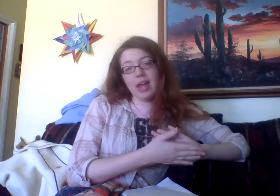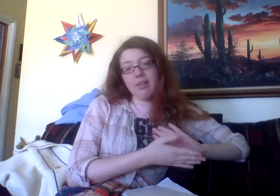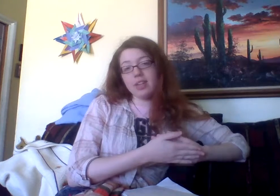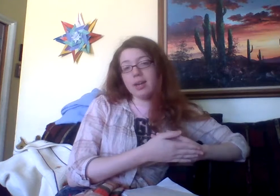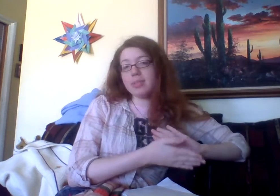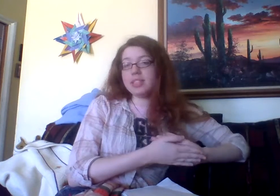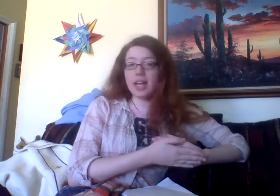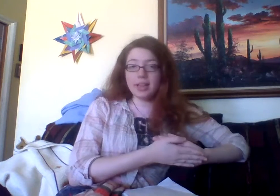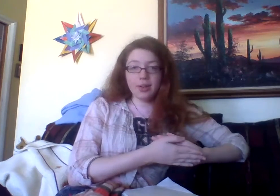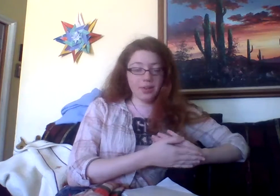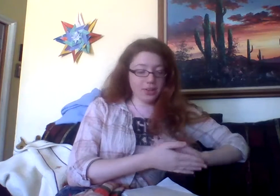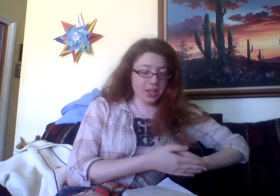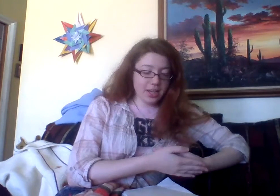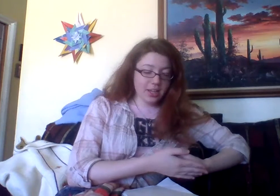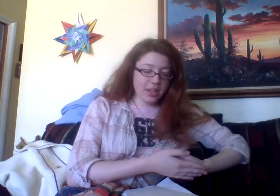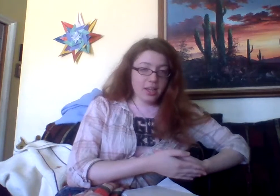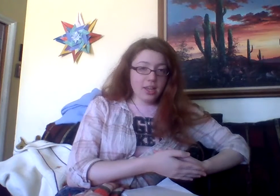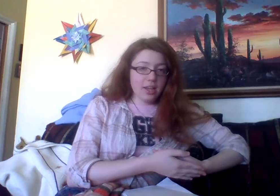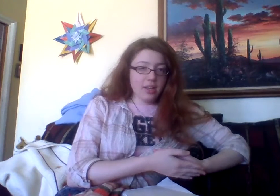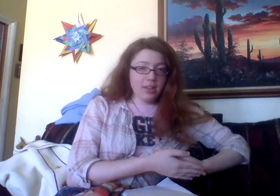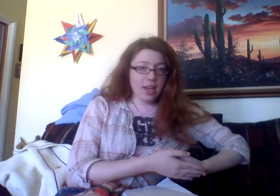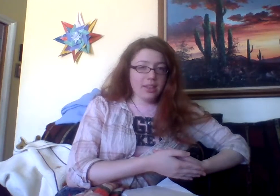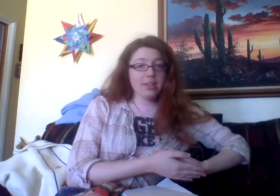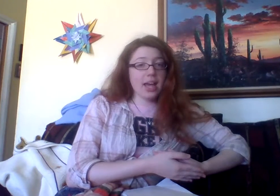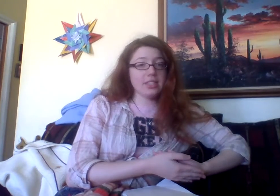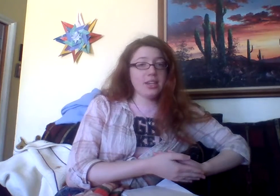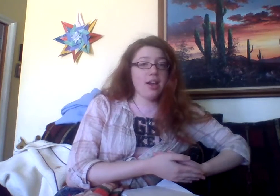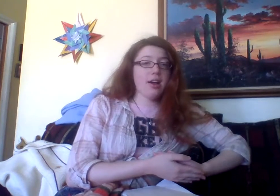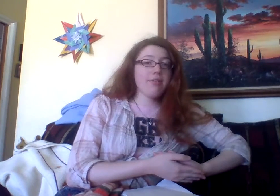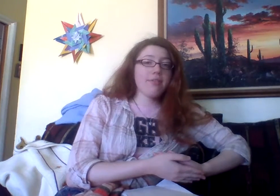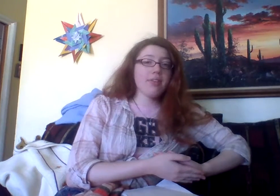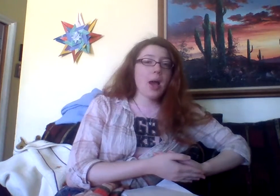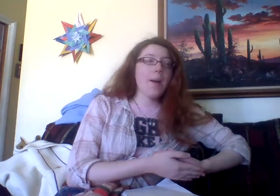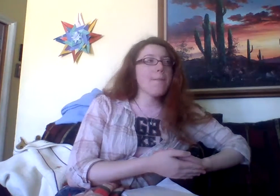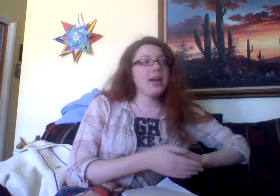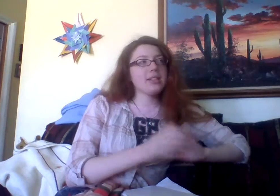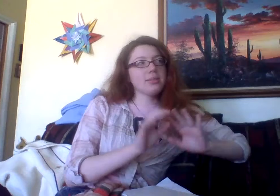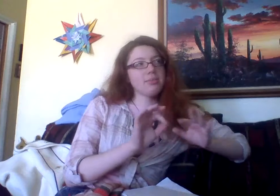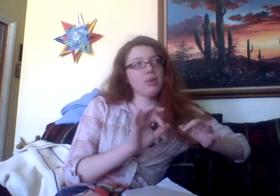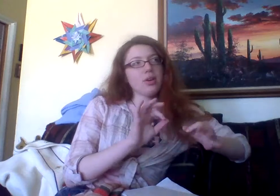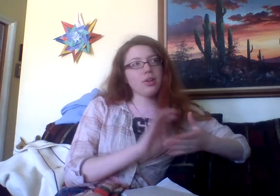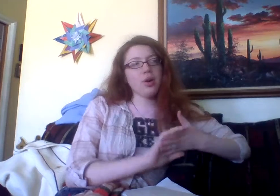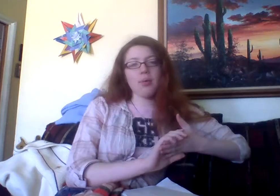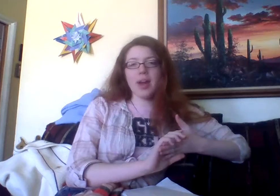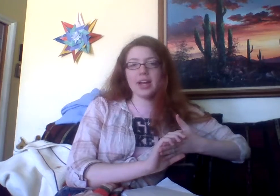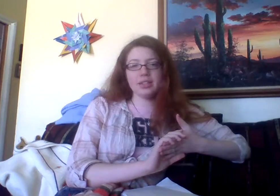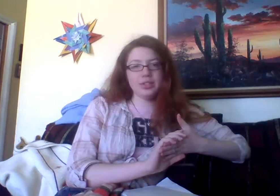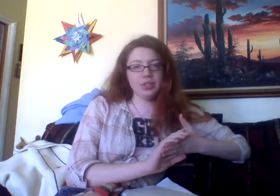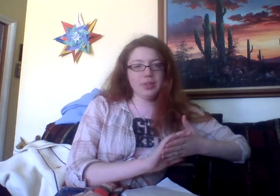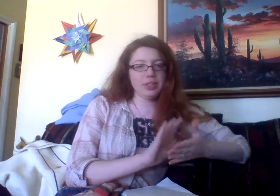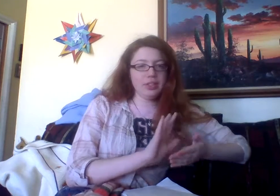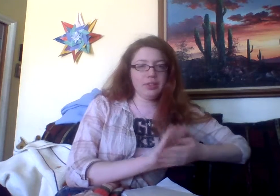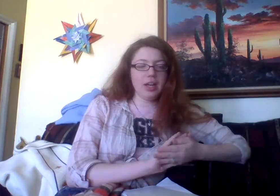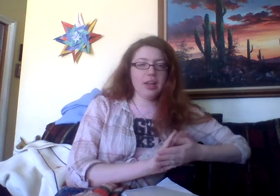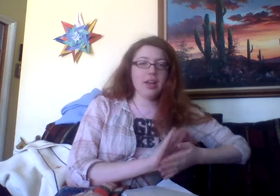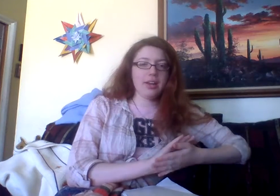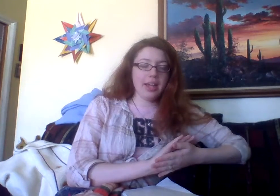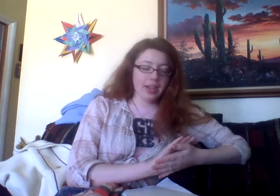have time to sign the whole thing. Then that's enough. But it's more correct to include a